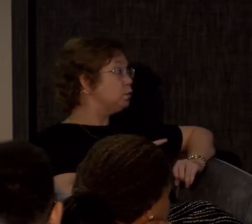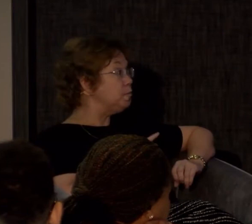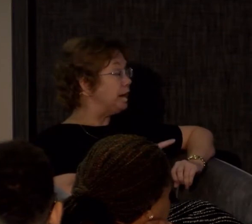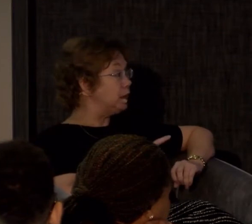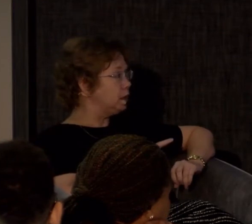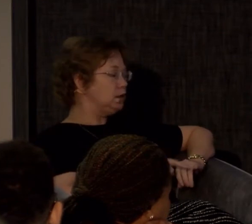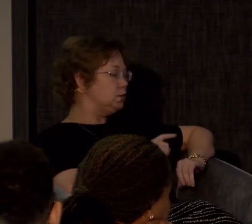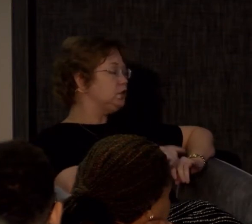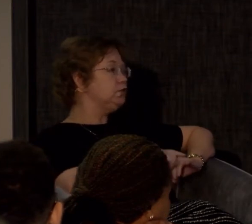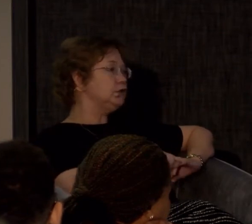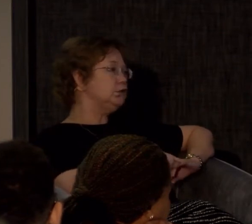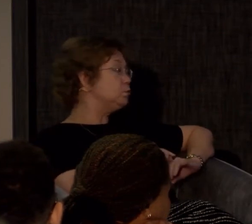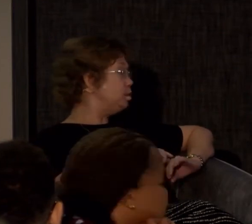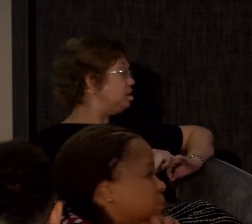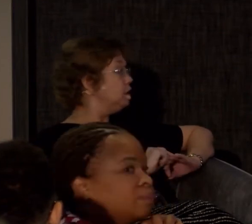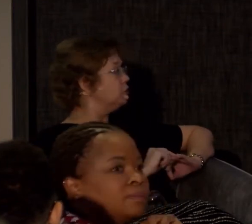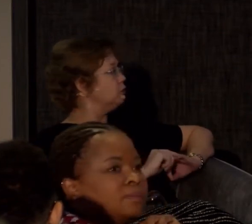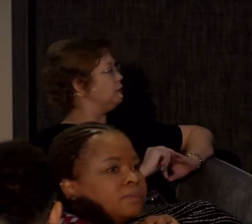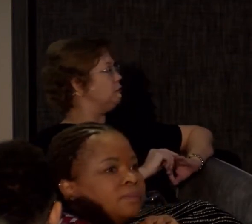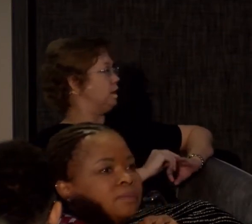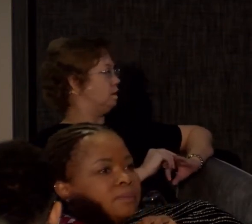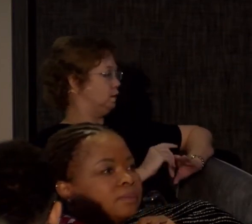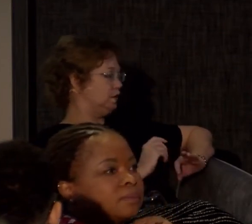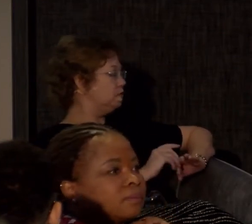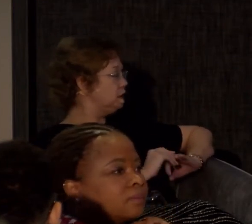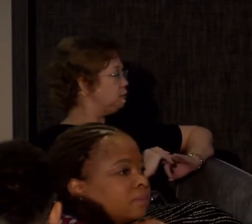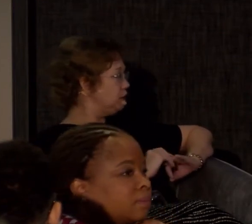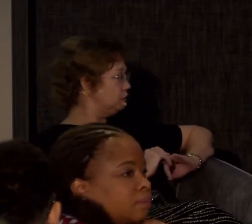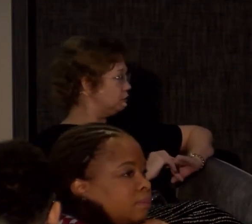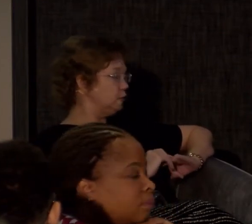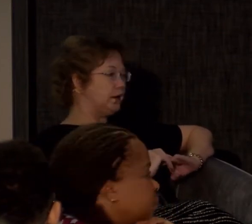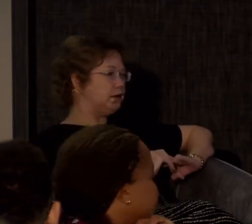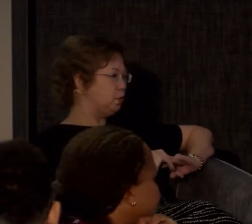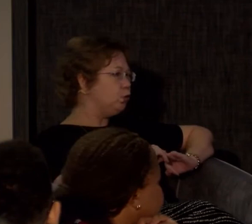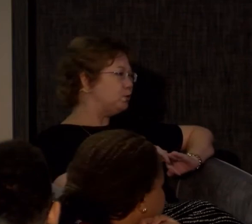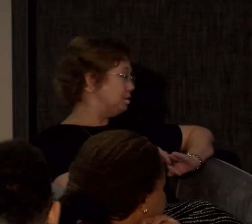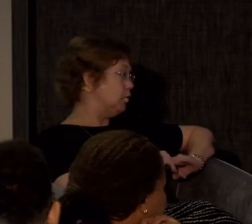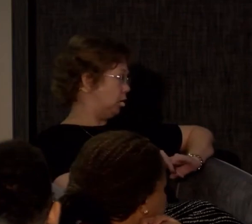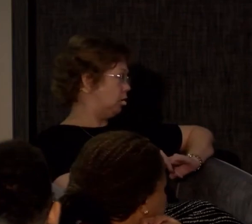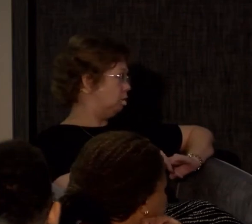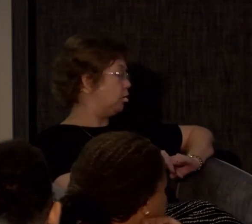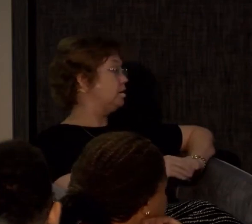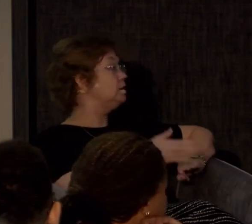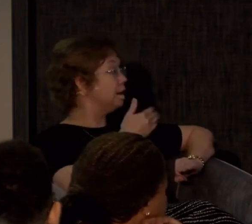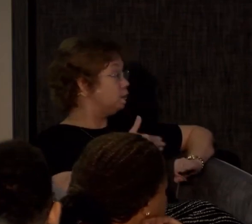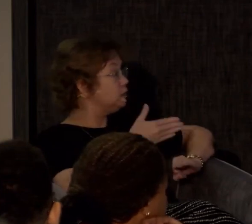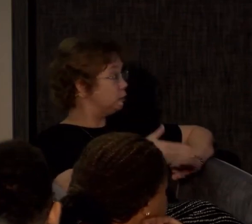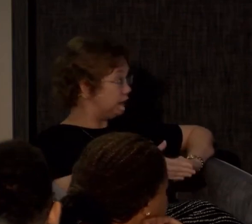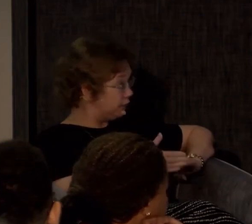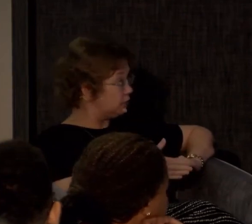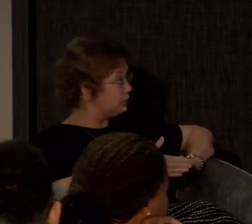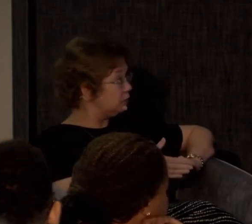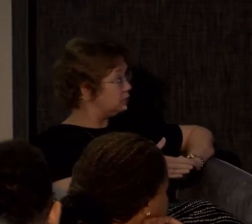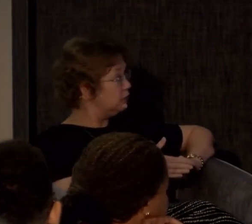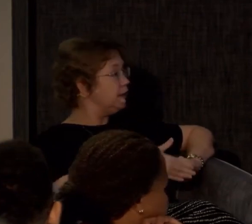will we make? Which of the ERP goals will we make? And which of the NDP goals will we make? Almost none by the times we